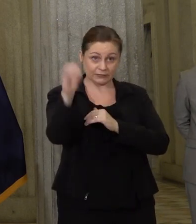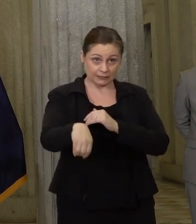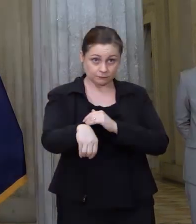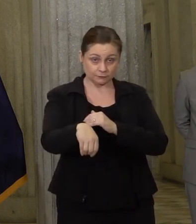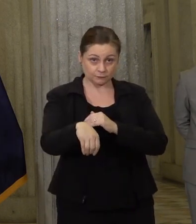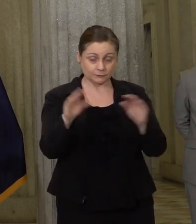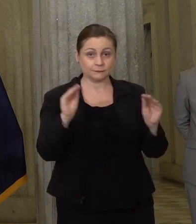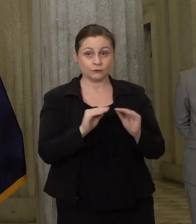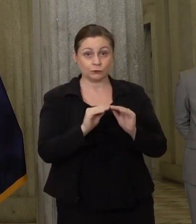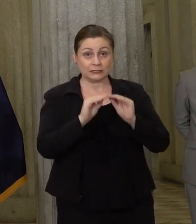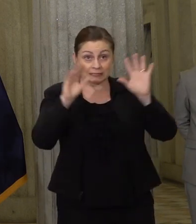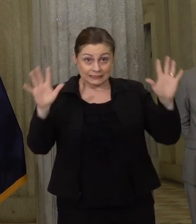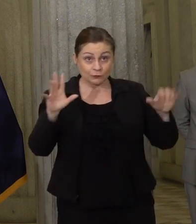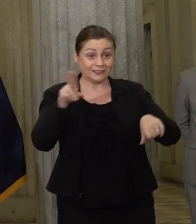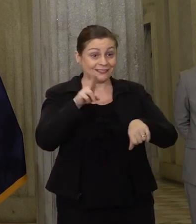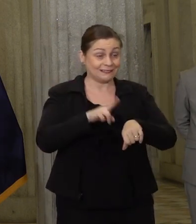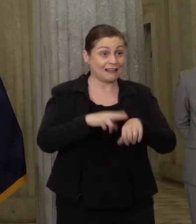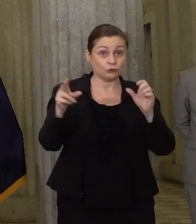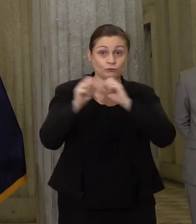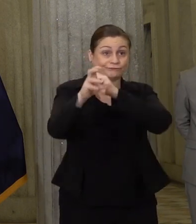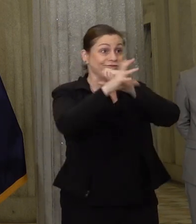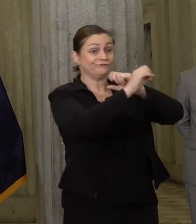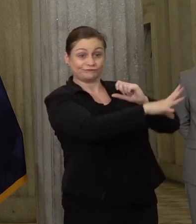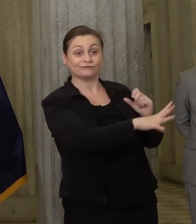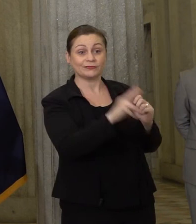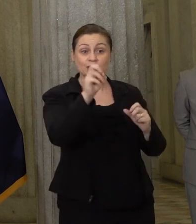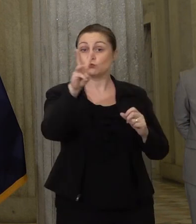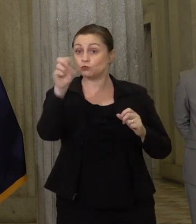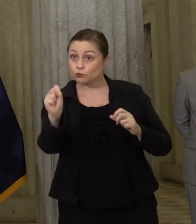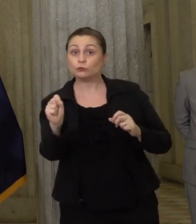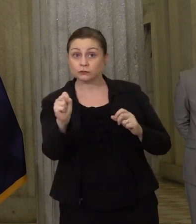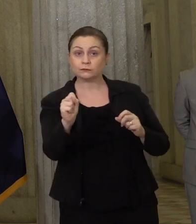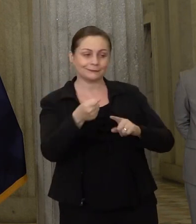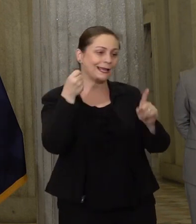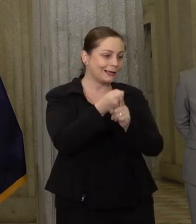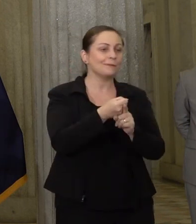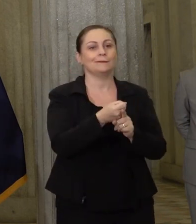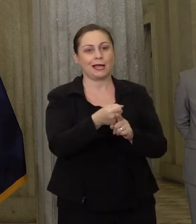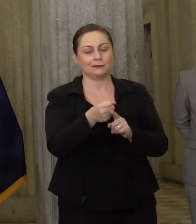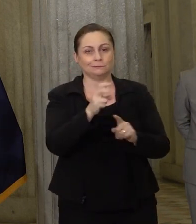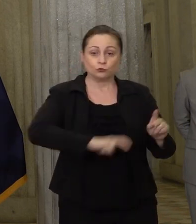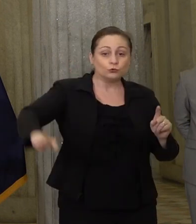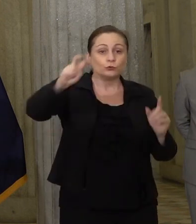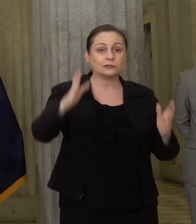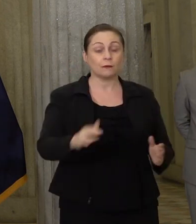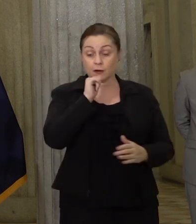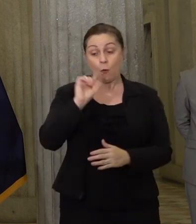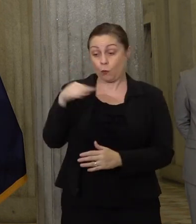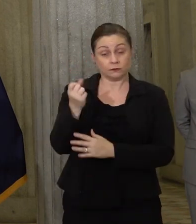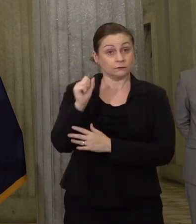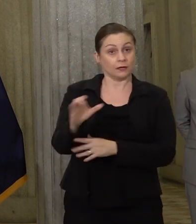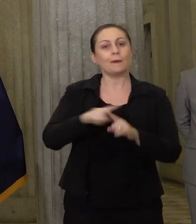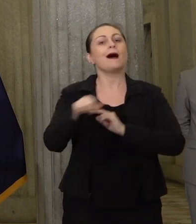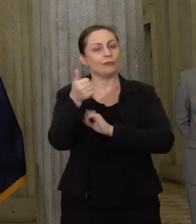that the national publicity surrounding the number of cases has had an impact on tourism, not just for South Carolina, but for other states too. But